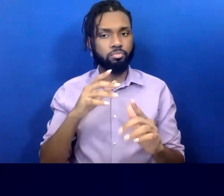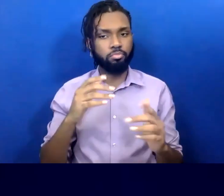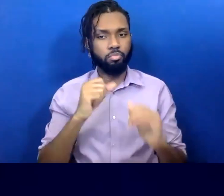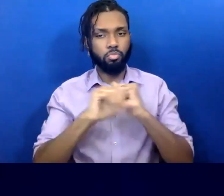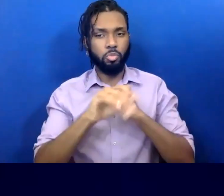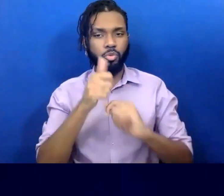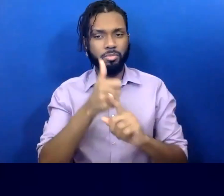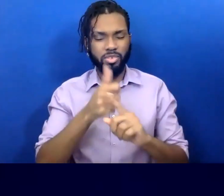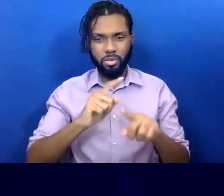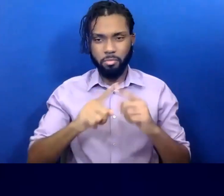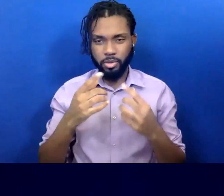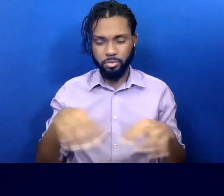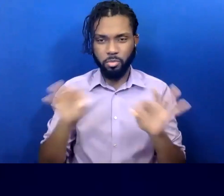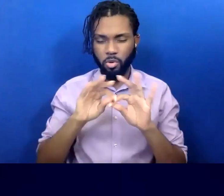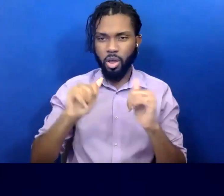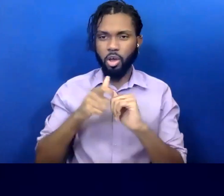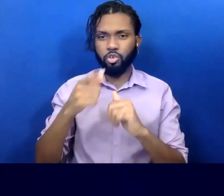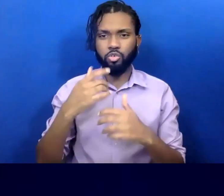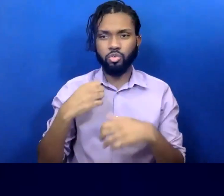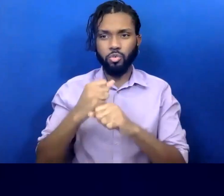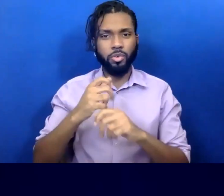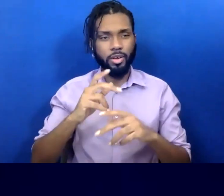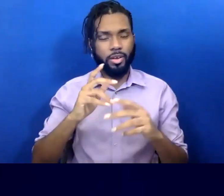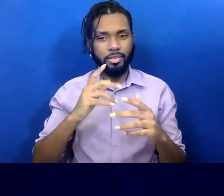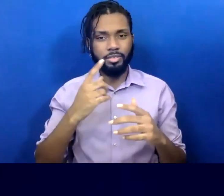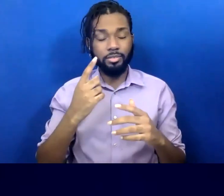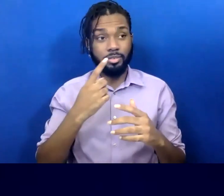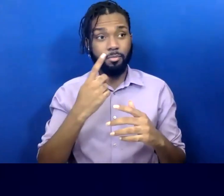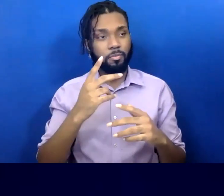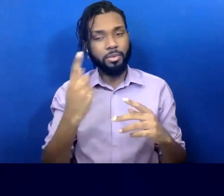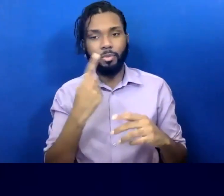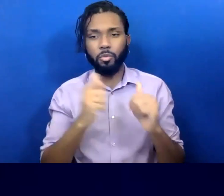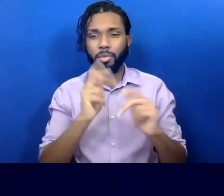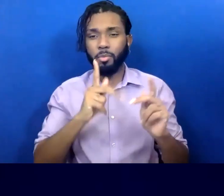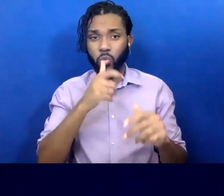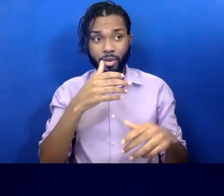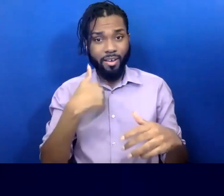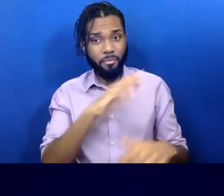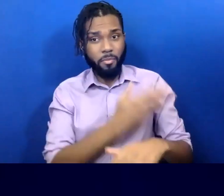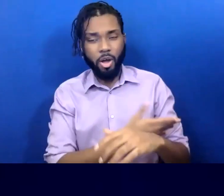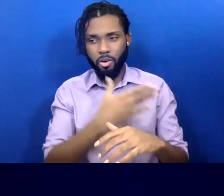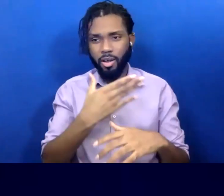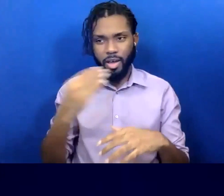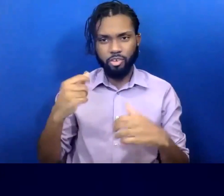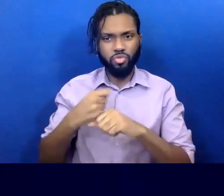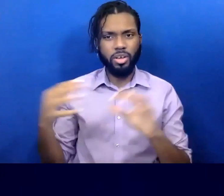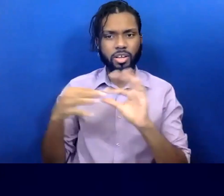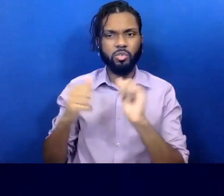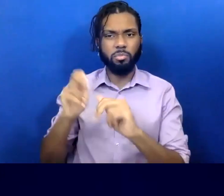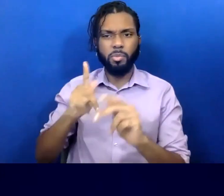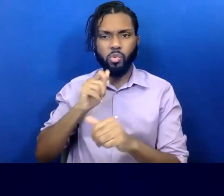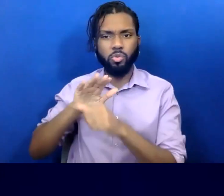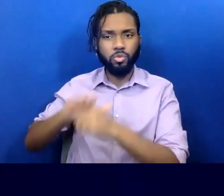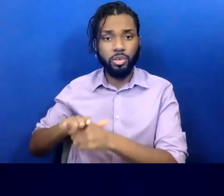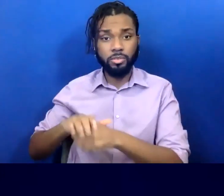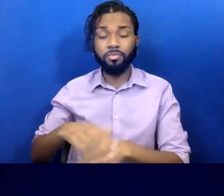tension? How do you create these spaces where those in power can see common interest with those that they oppress? And I think the same issue is true also in linguistics.